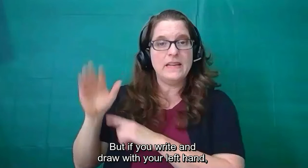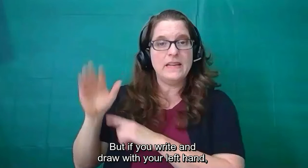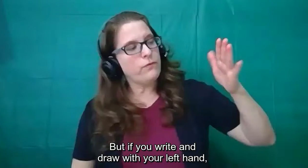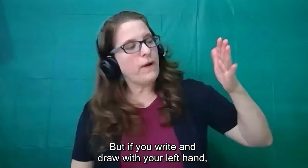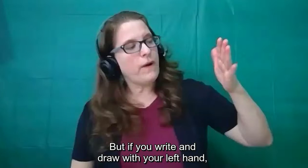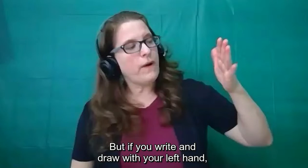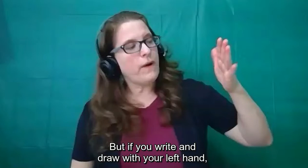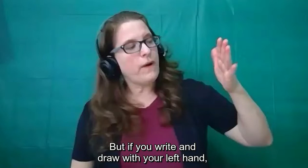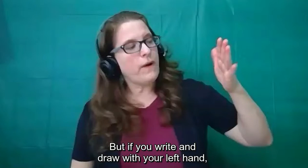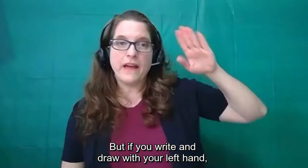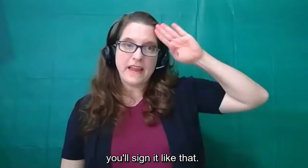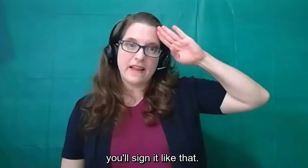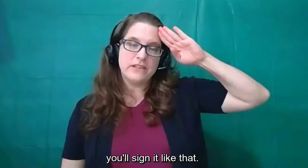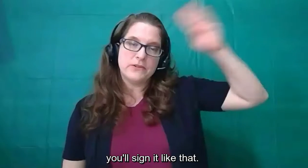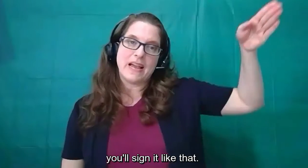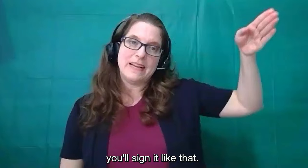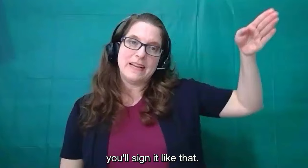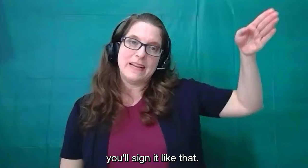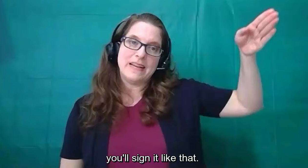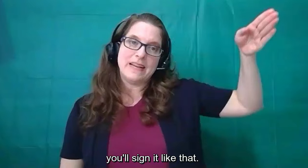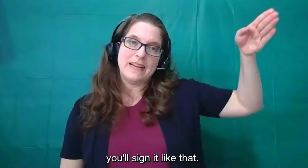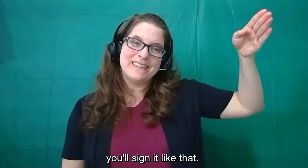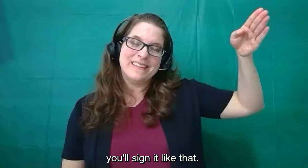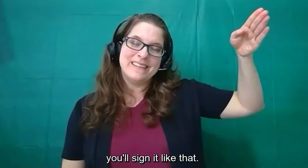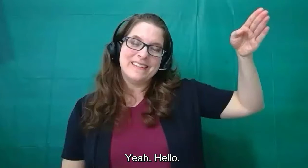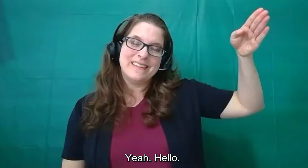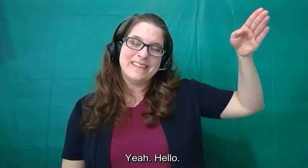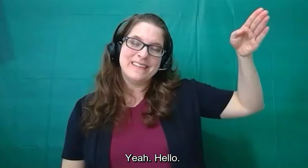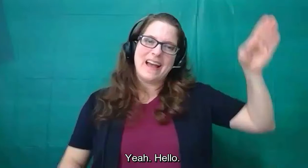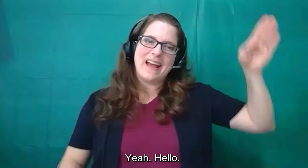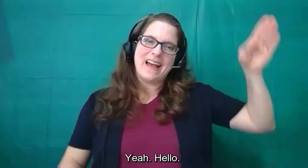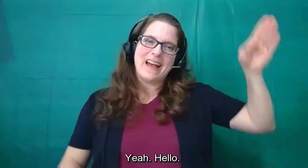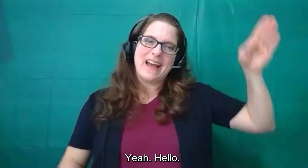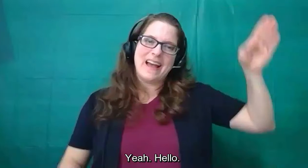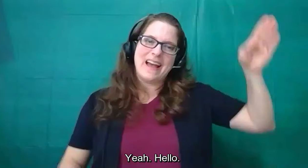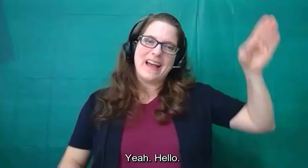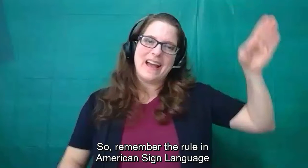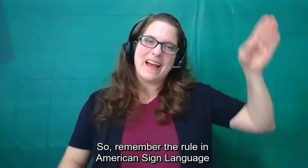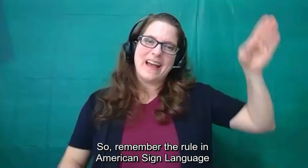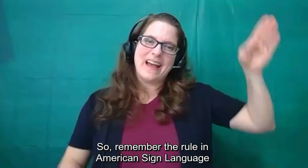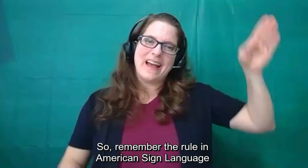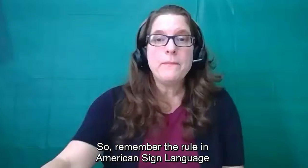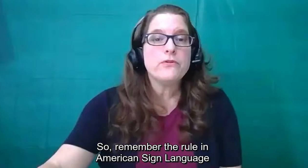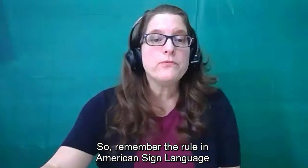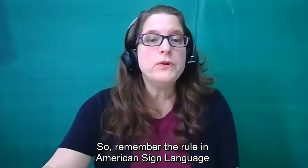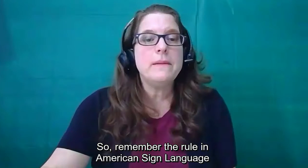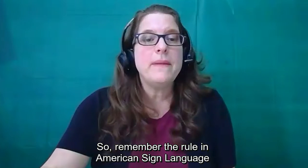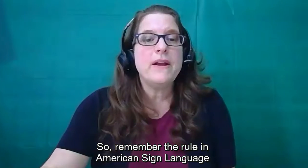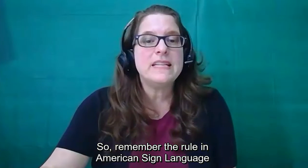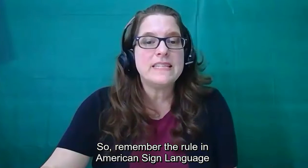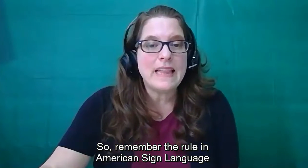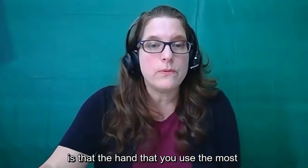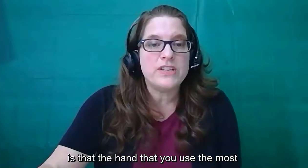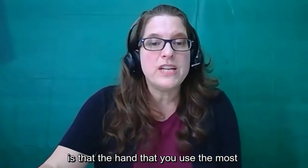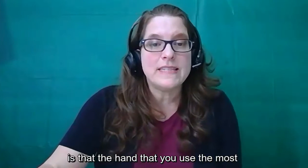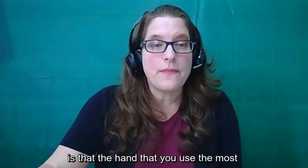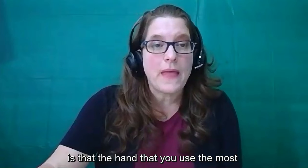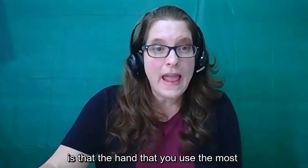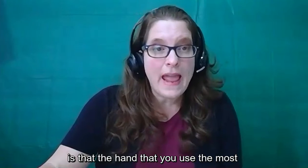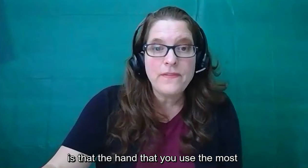and draw with your left hand, you'll sign it like that. Yeah, hello. So remember, the rule in American Sign Language is that the hand that you